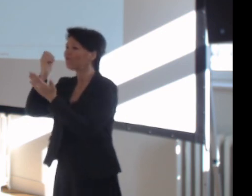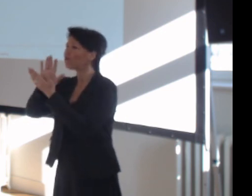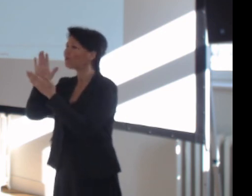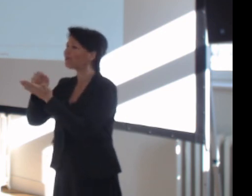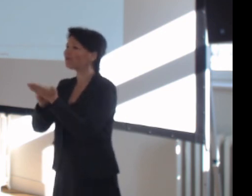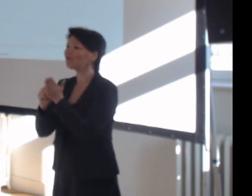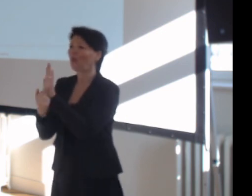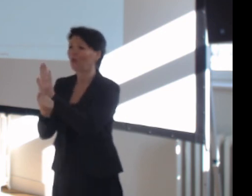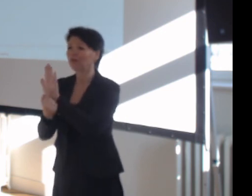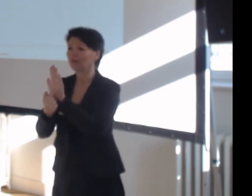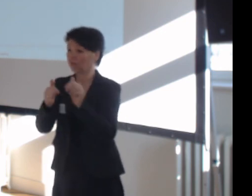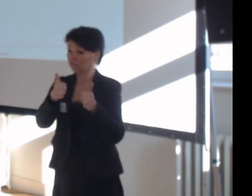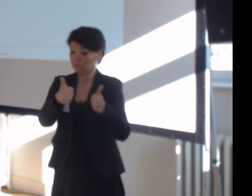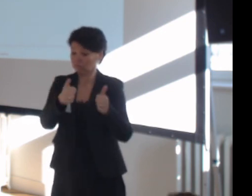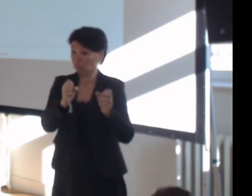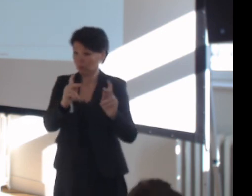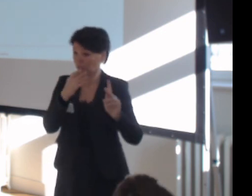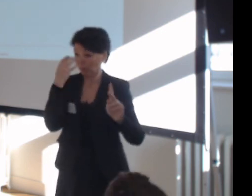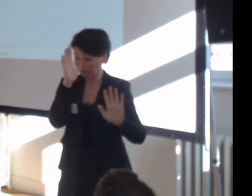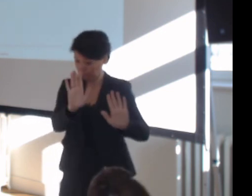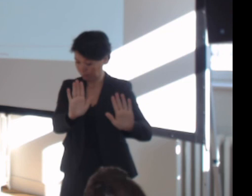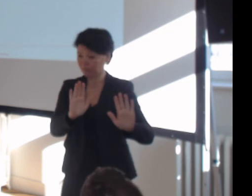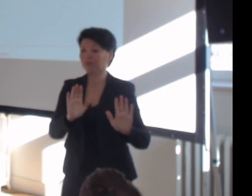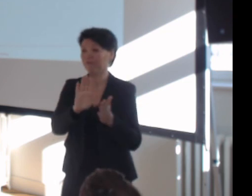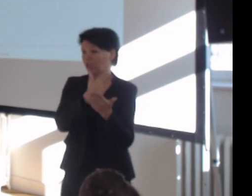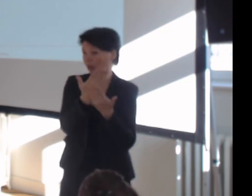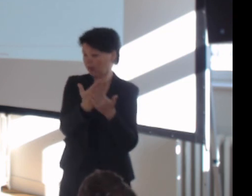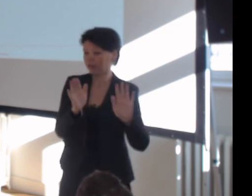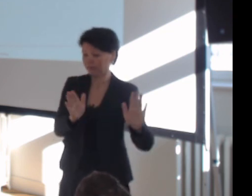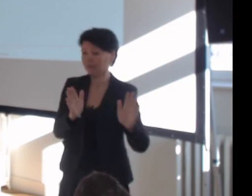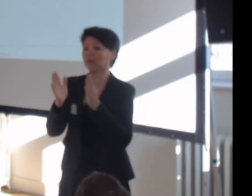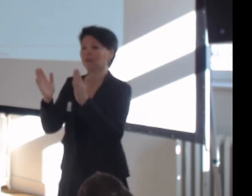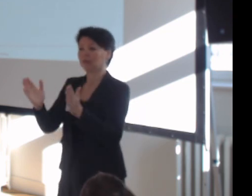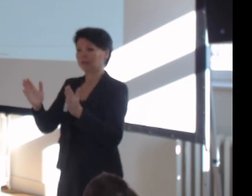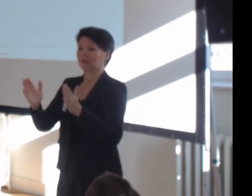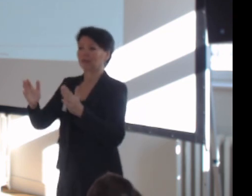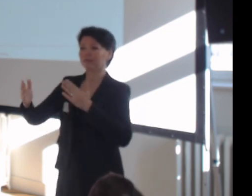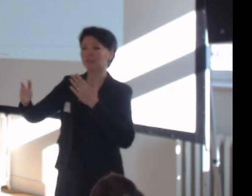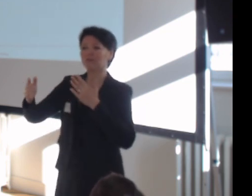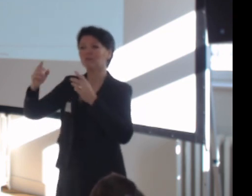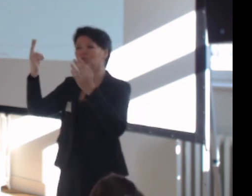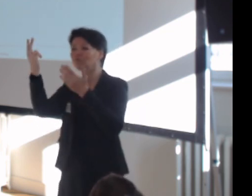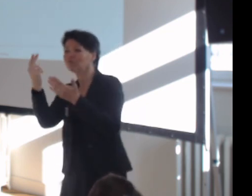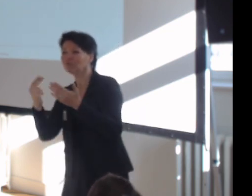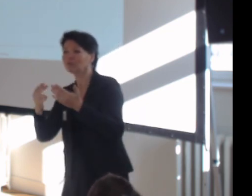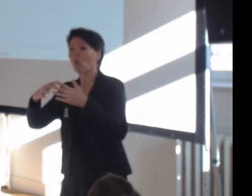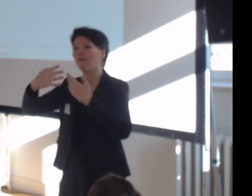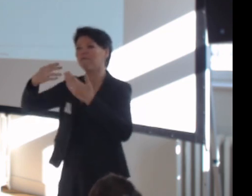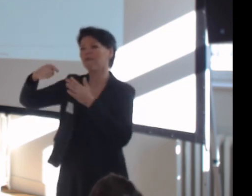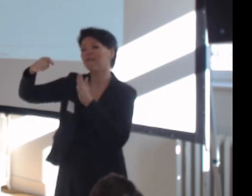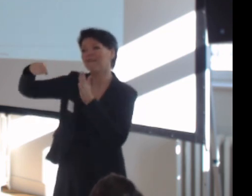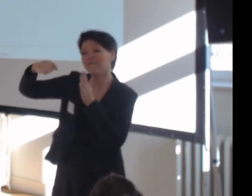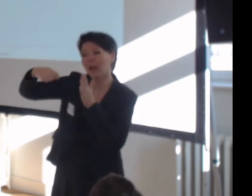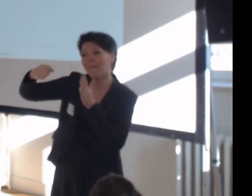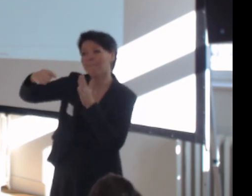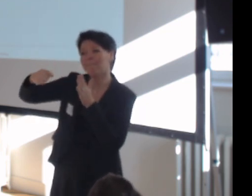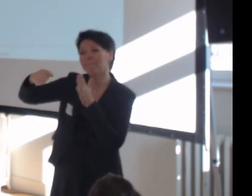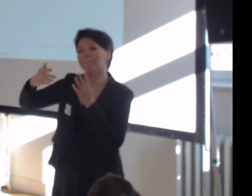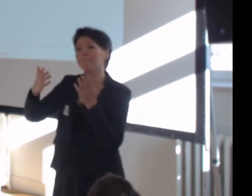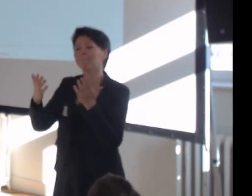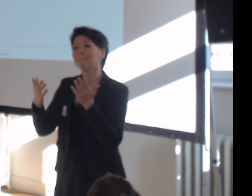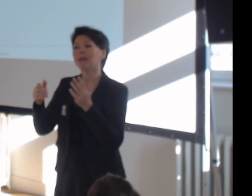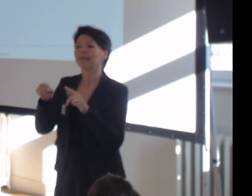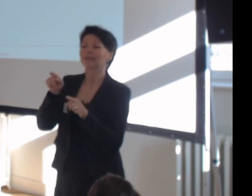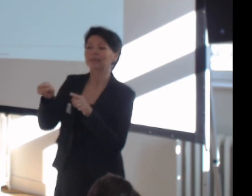is fine, no problem. And the other group is dramatized books with pictures and or films. And then you might